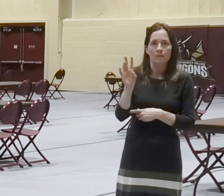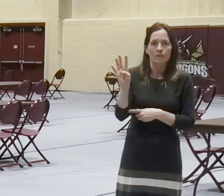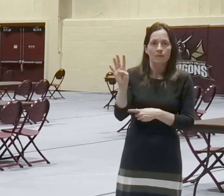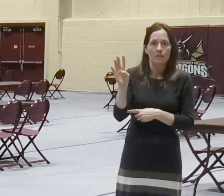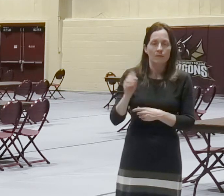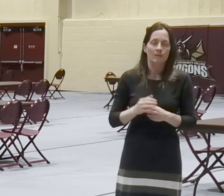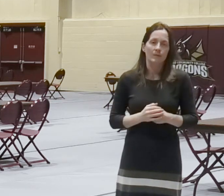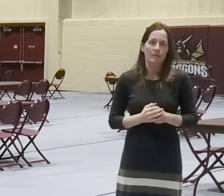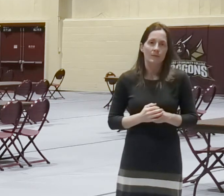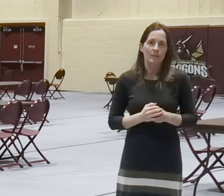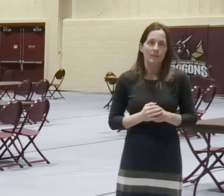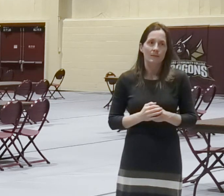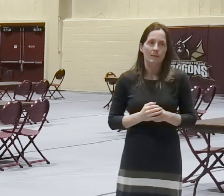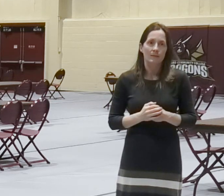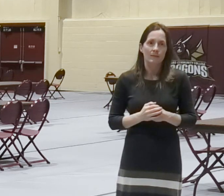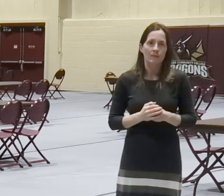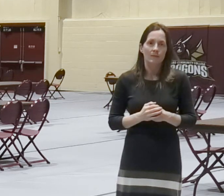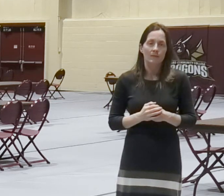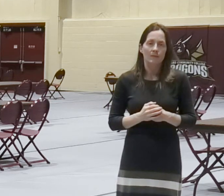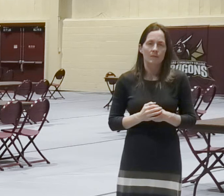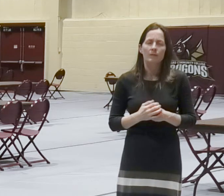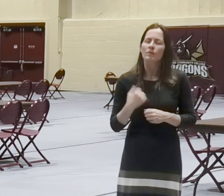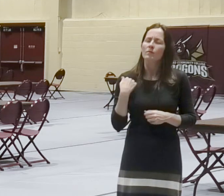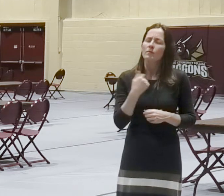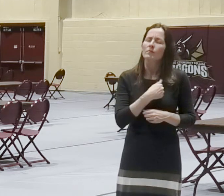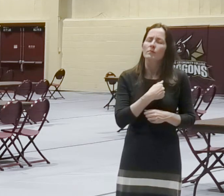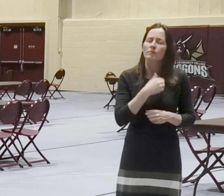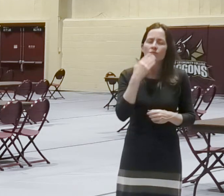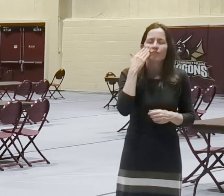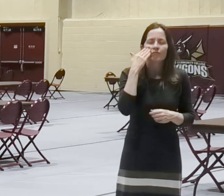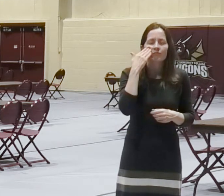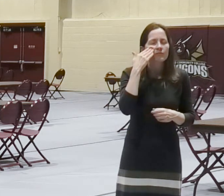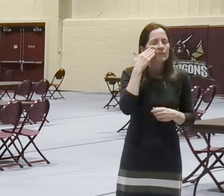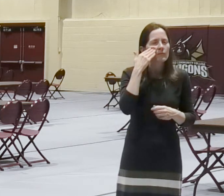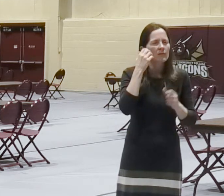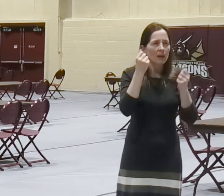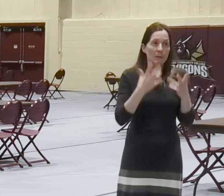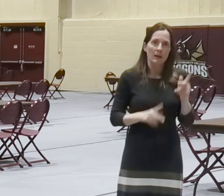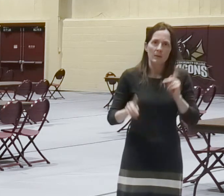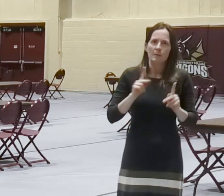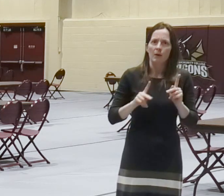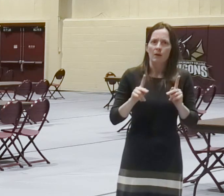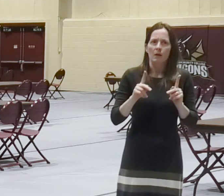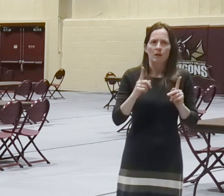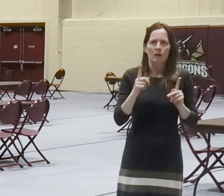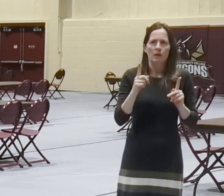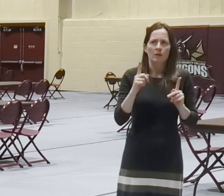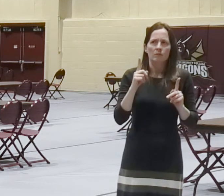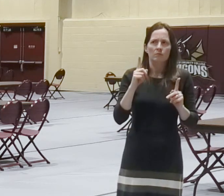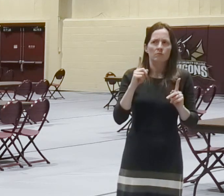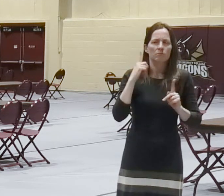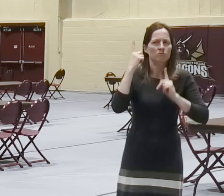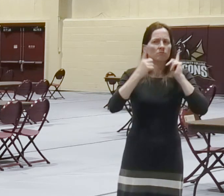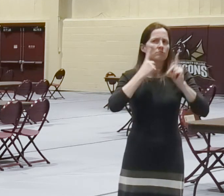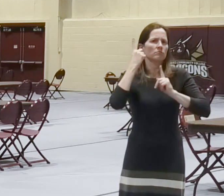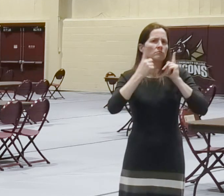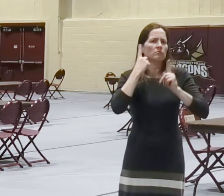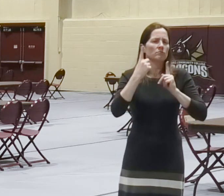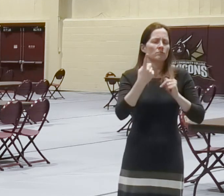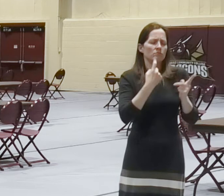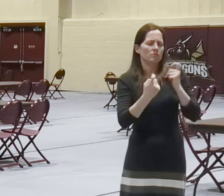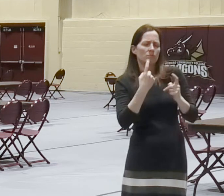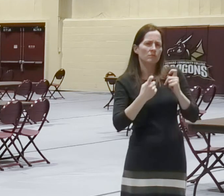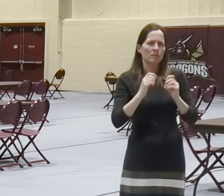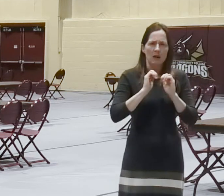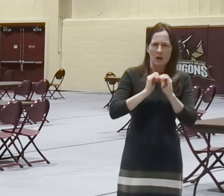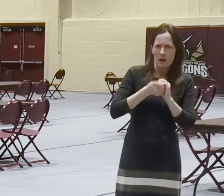410-313-1234. We know that there have been many questions out there about how and where to get